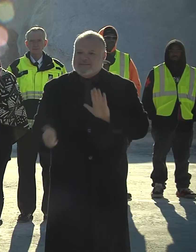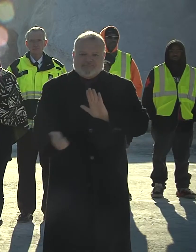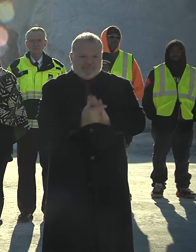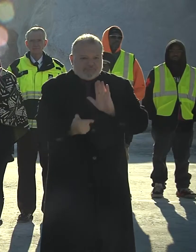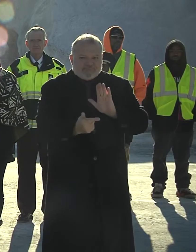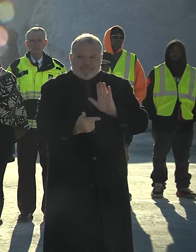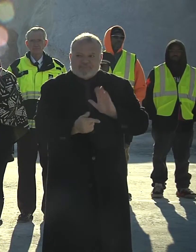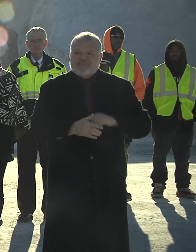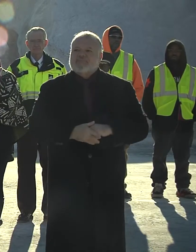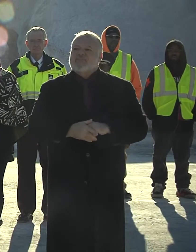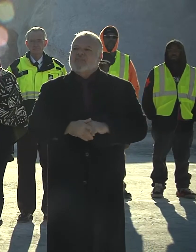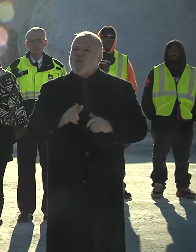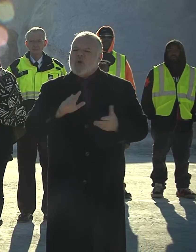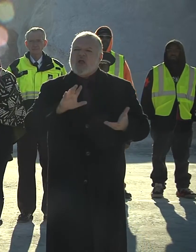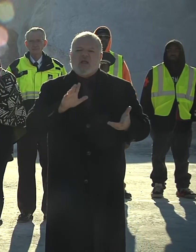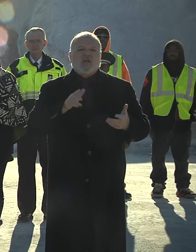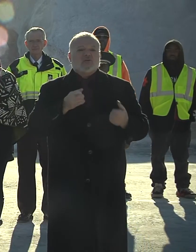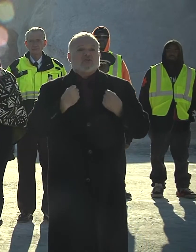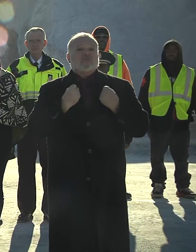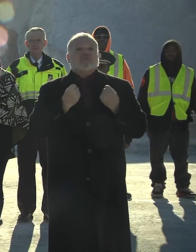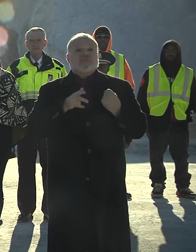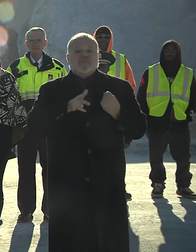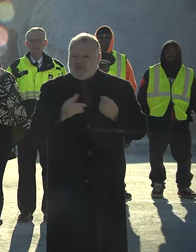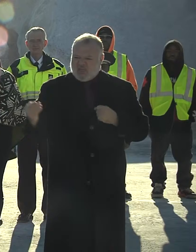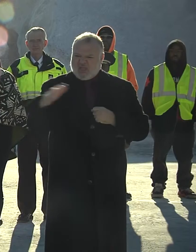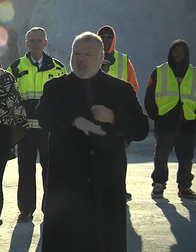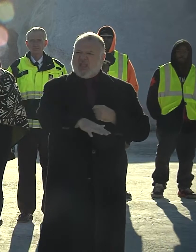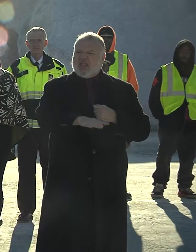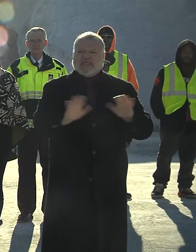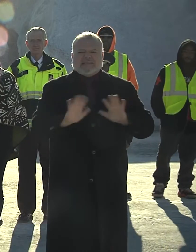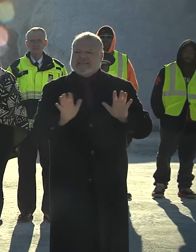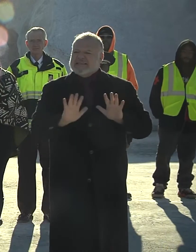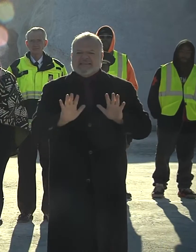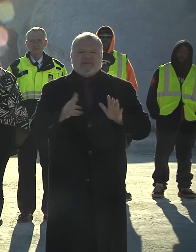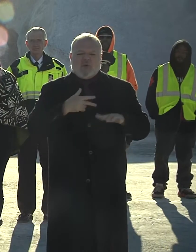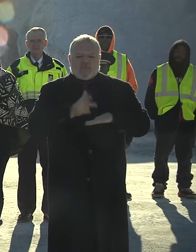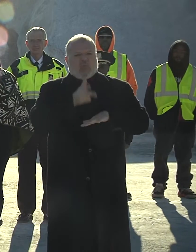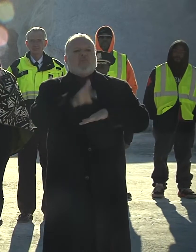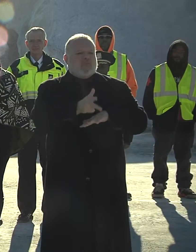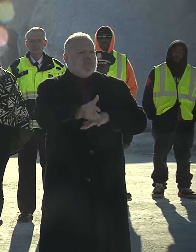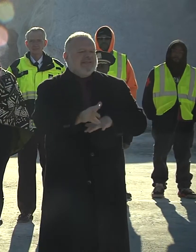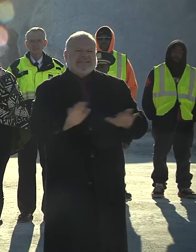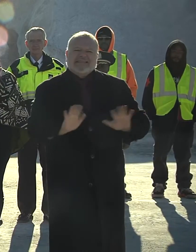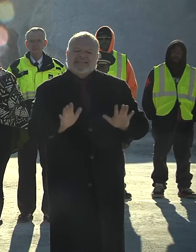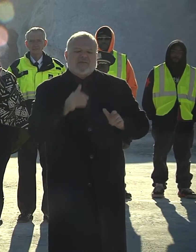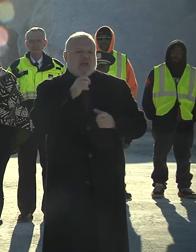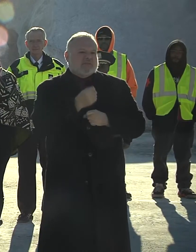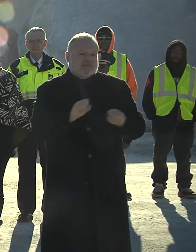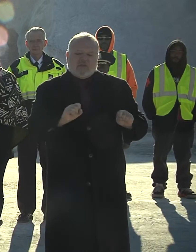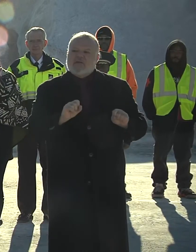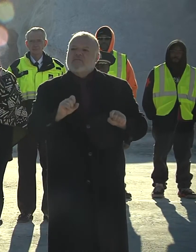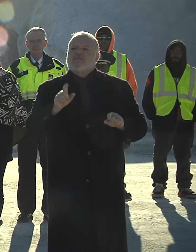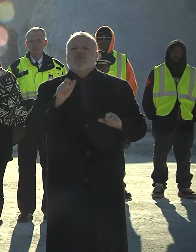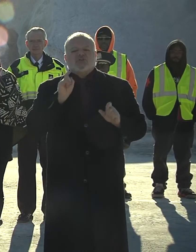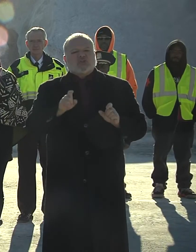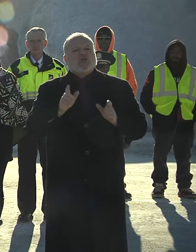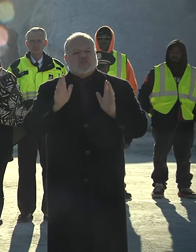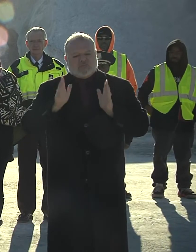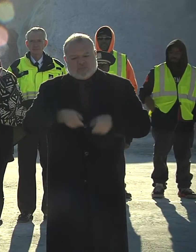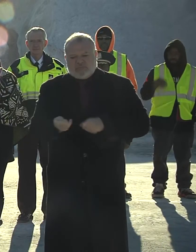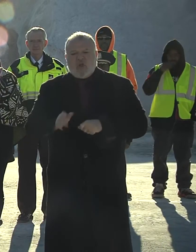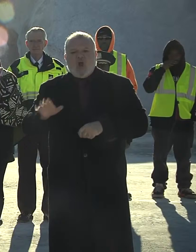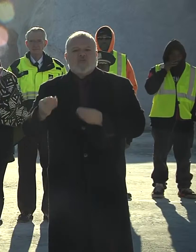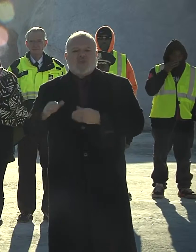interfering with the very important drive to ensure that our streets are clear and safe for everyone. So if you're able to, please